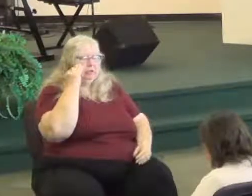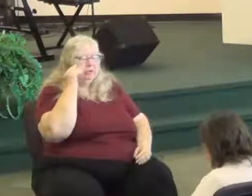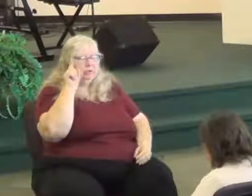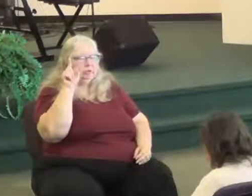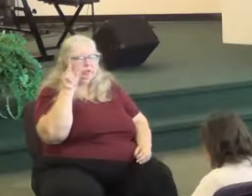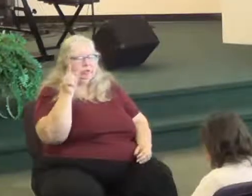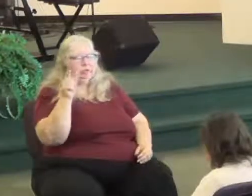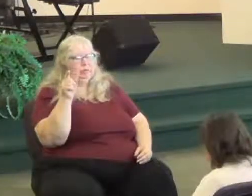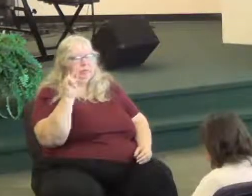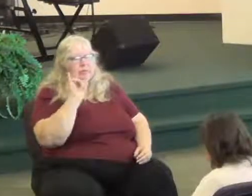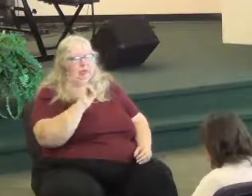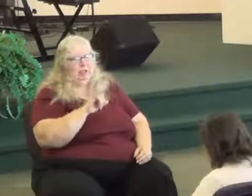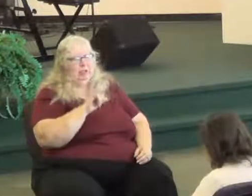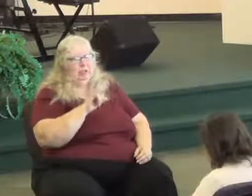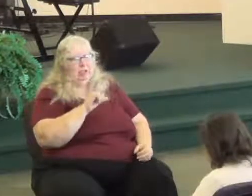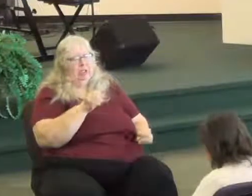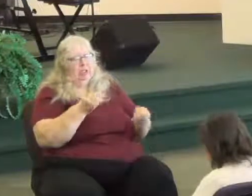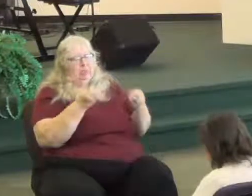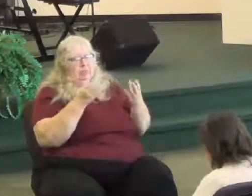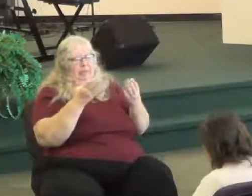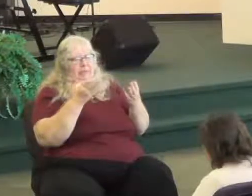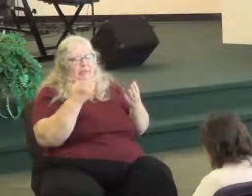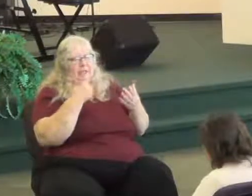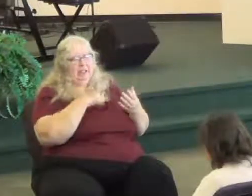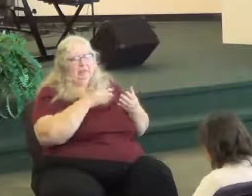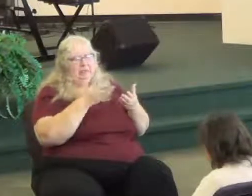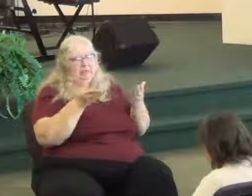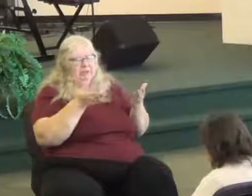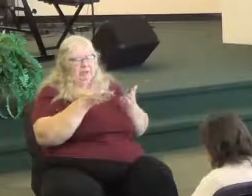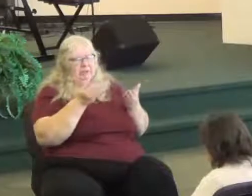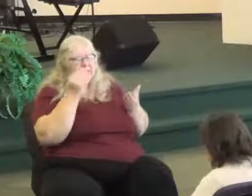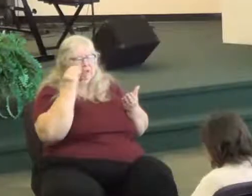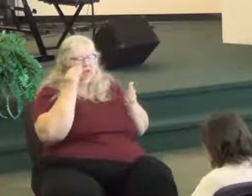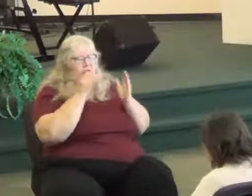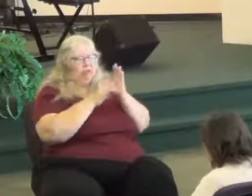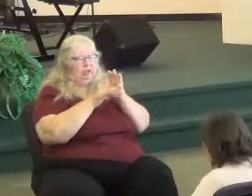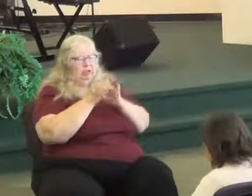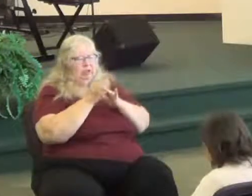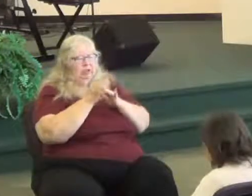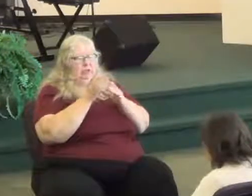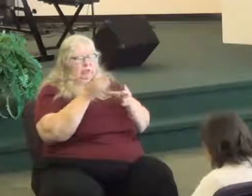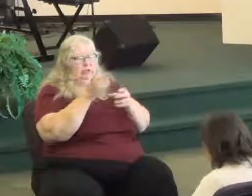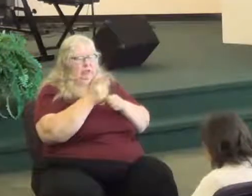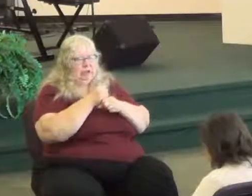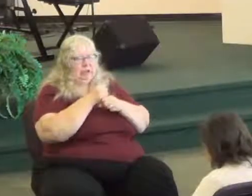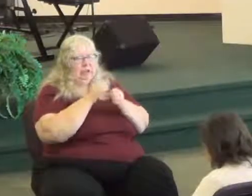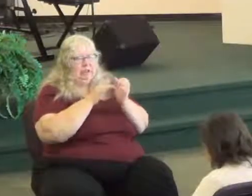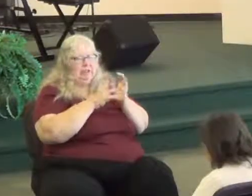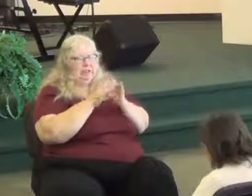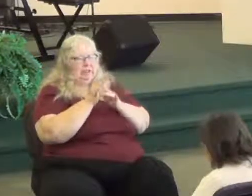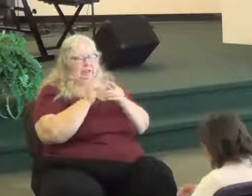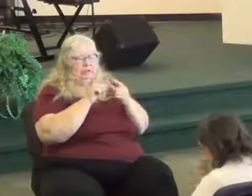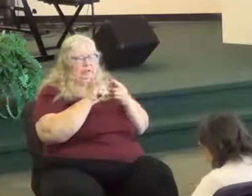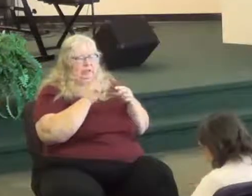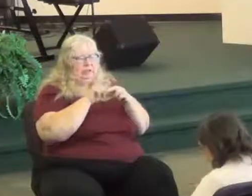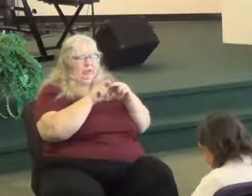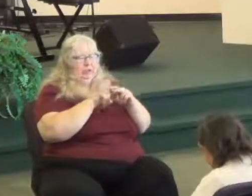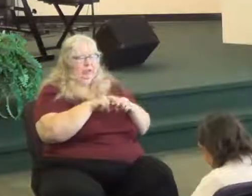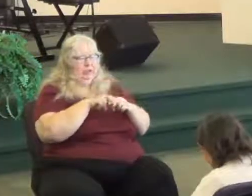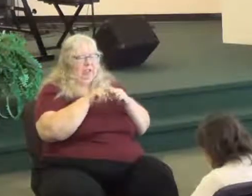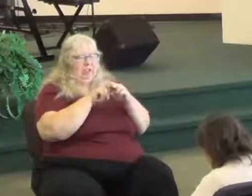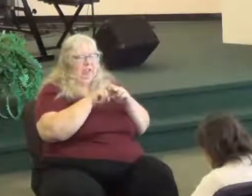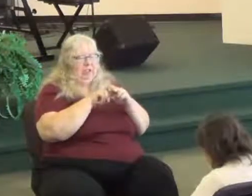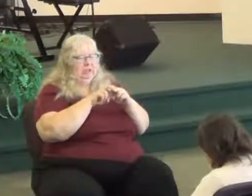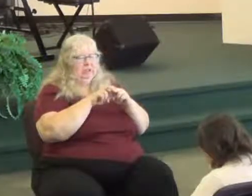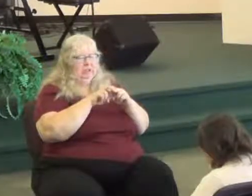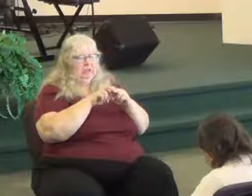there, because there are going to be a lot of us here that know Jesus, and we're going to take him out to that fair this week. So